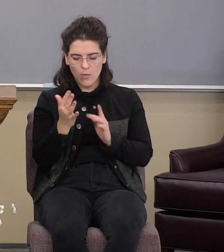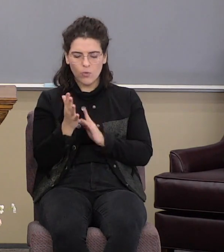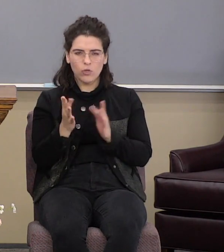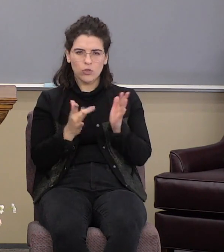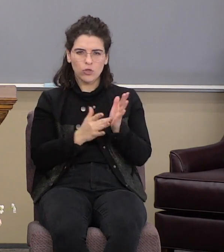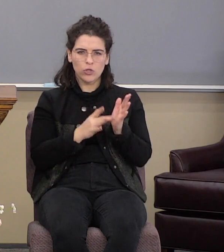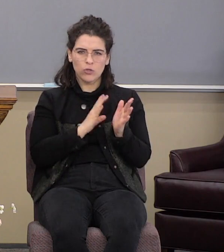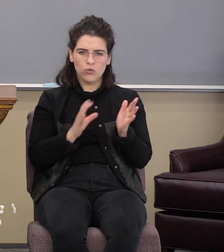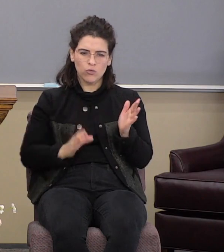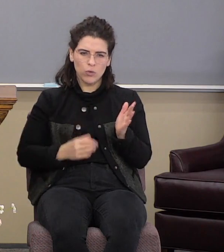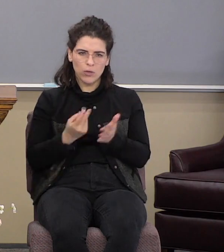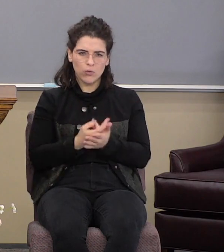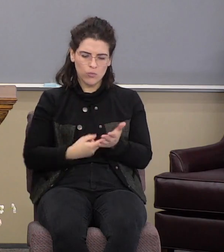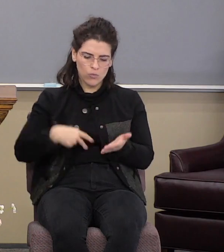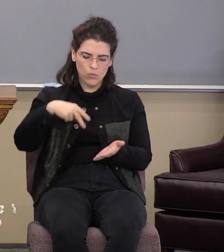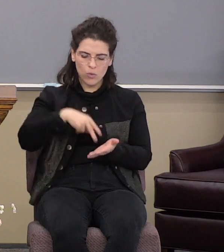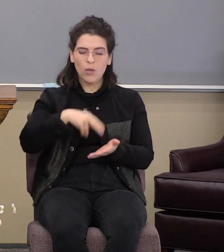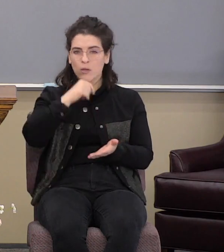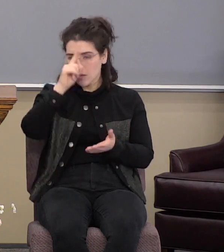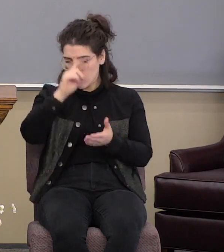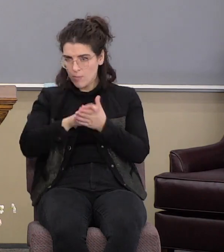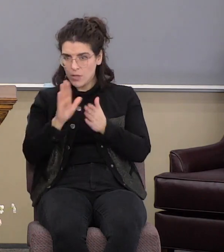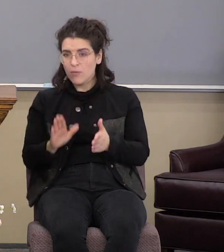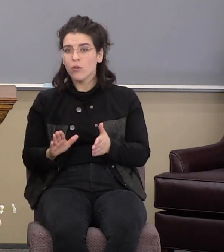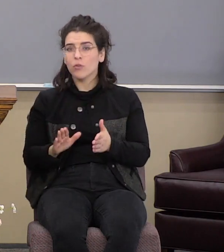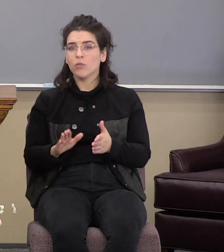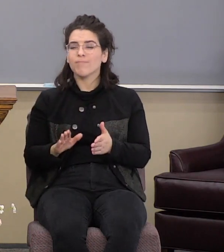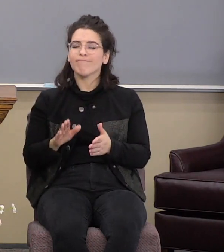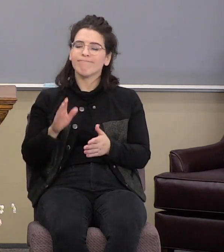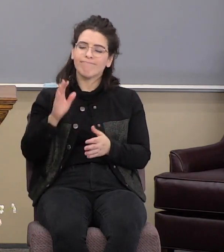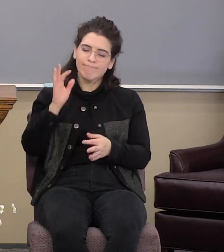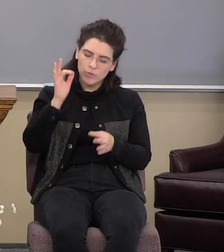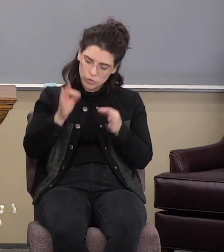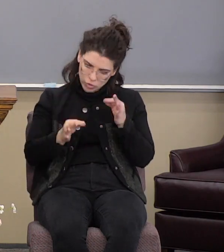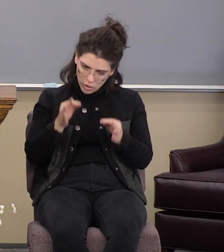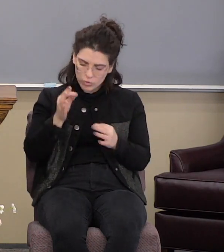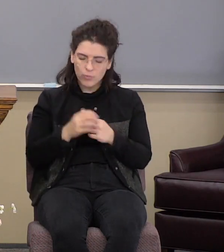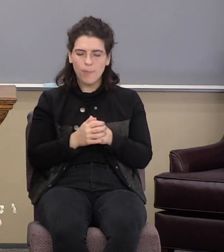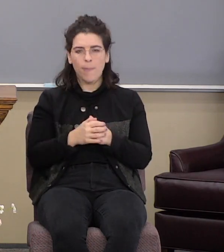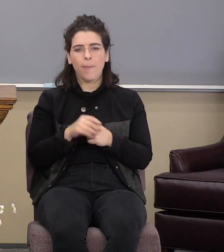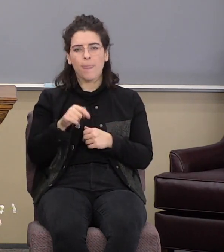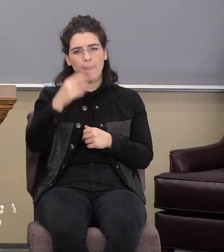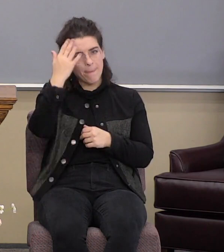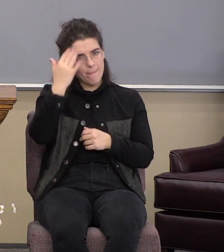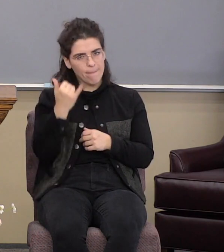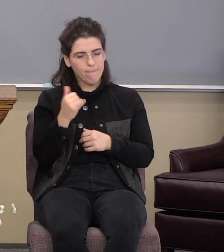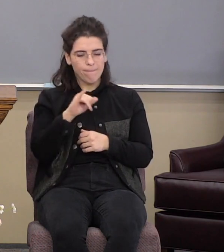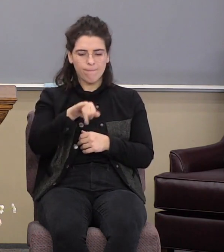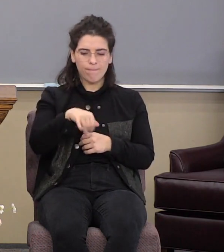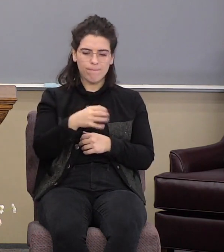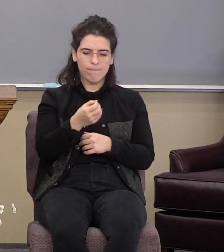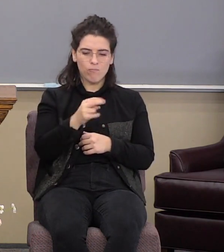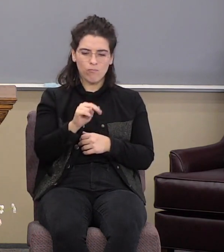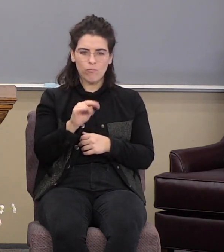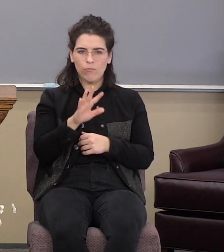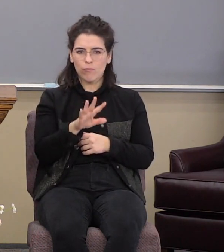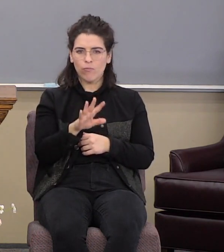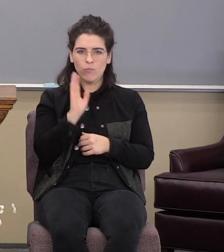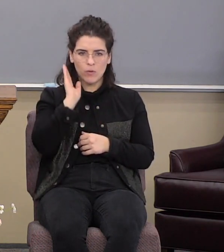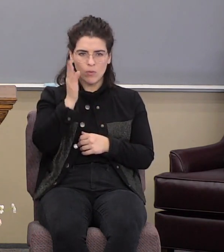up an unbeliever? To judge him. And this is why. John chapter 5 is going to explain